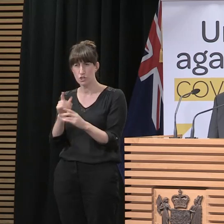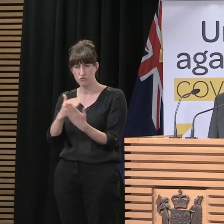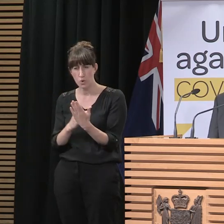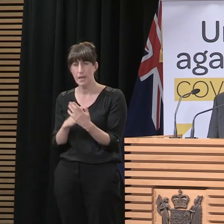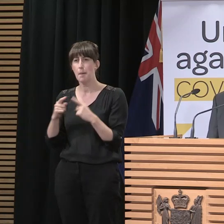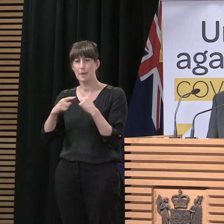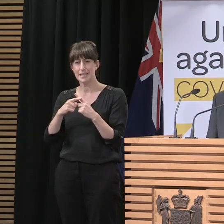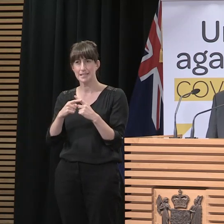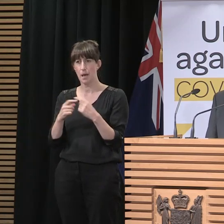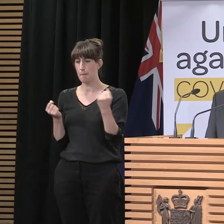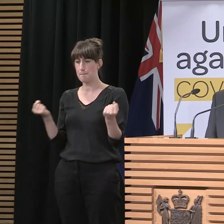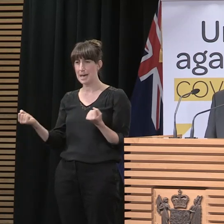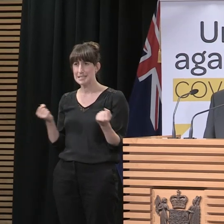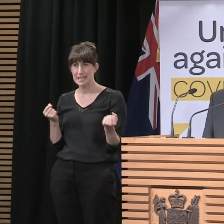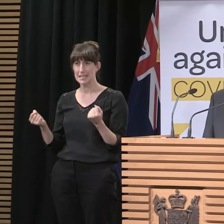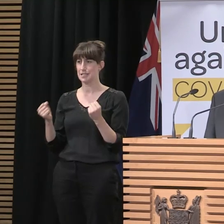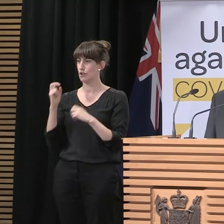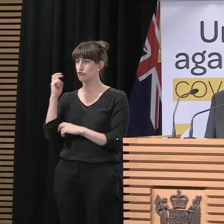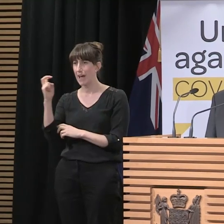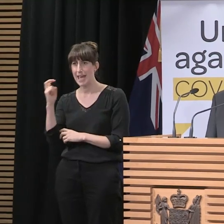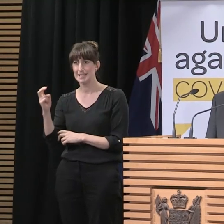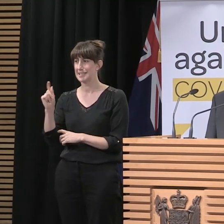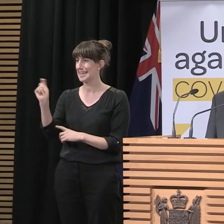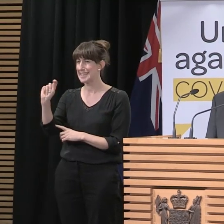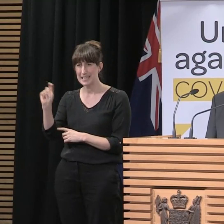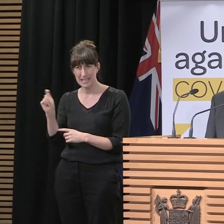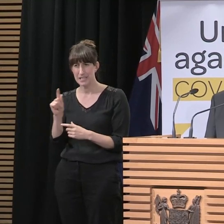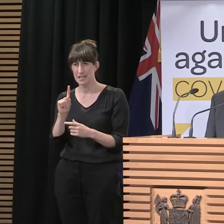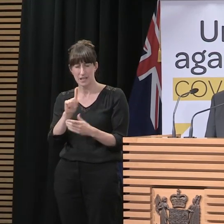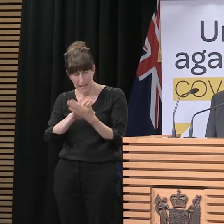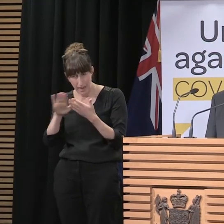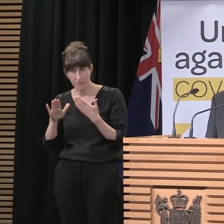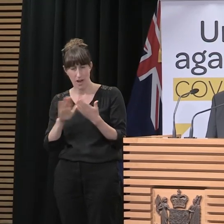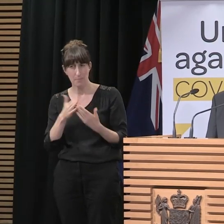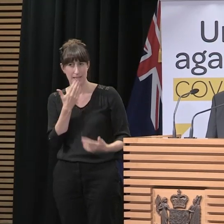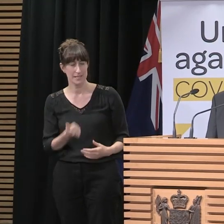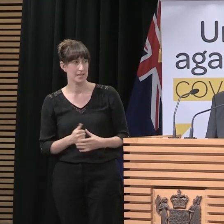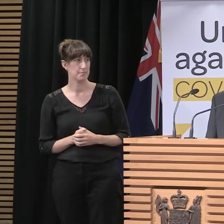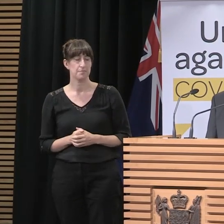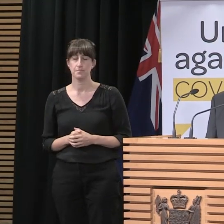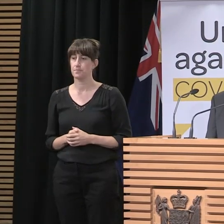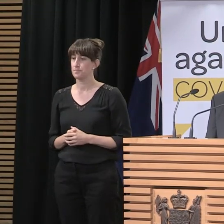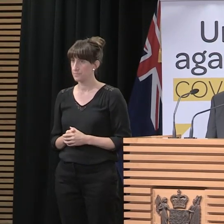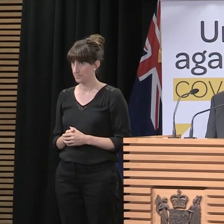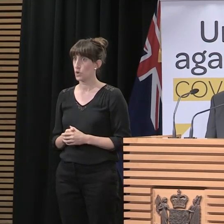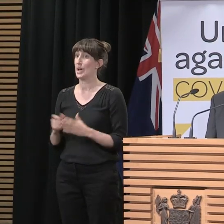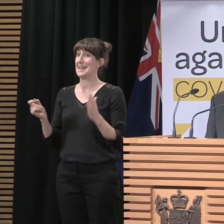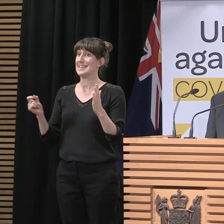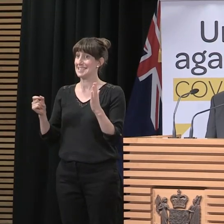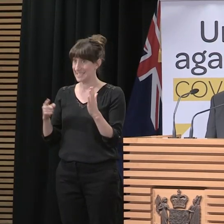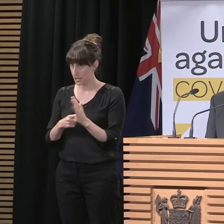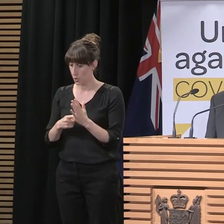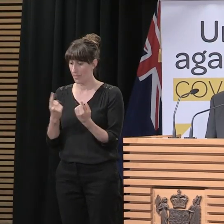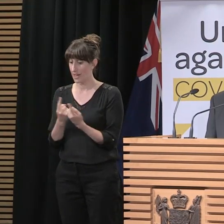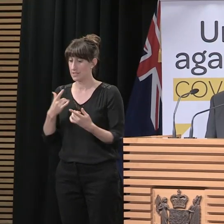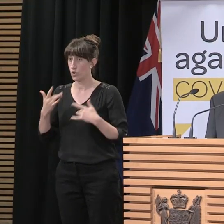transport, i.e. buses and trains versus taxis? Very clearly. So far it's been very clear. The essentials of life, and that